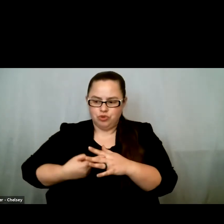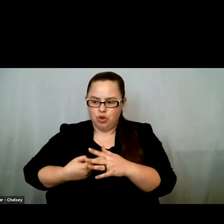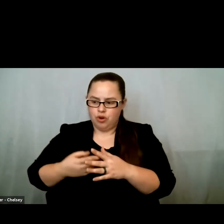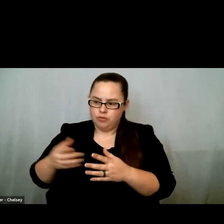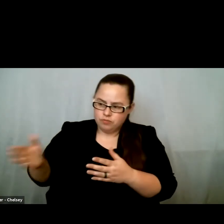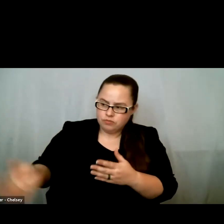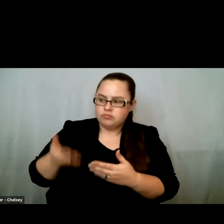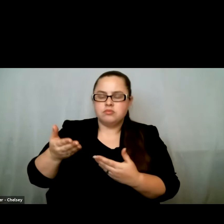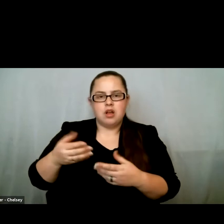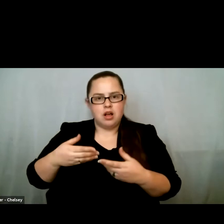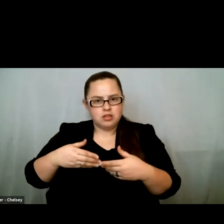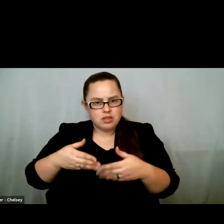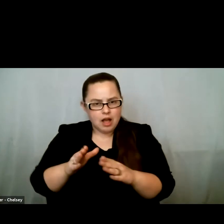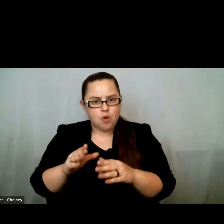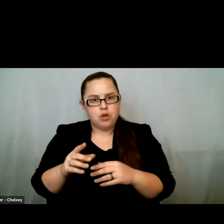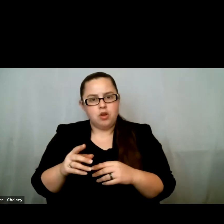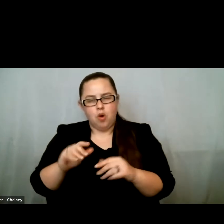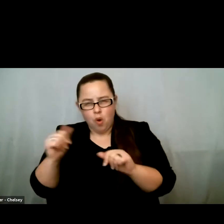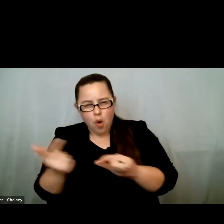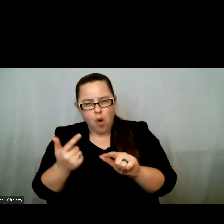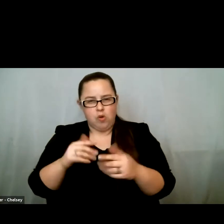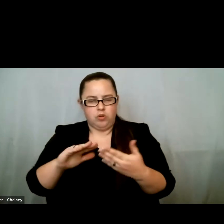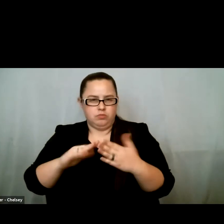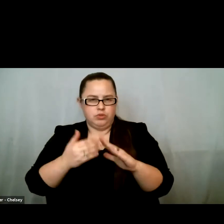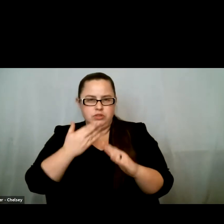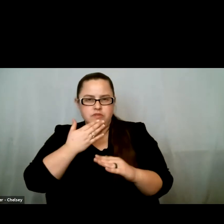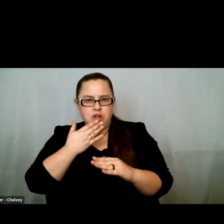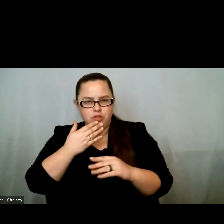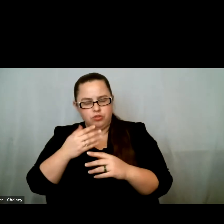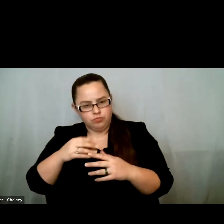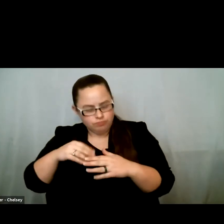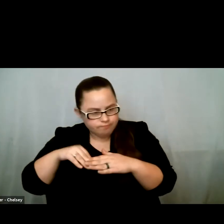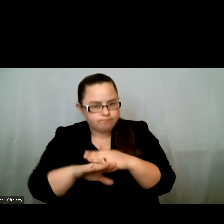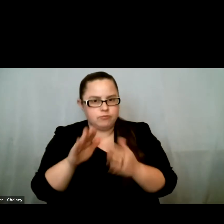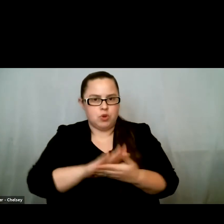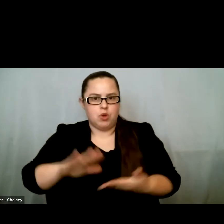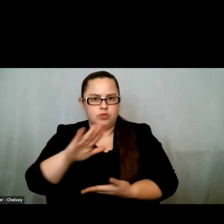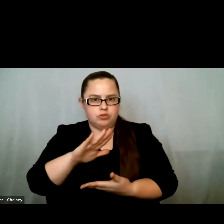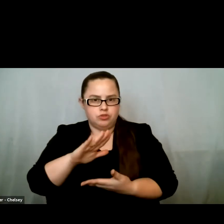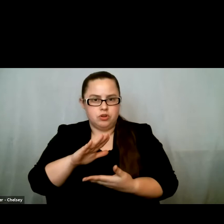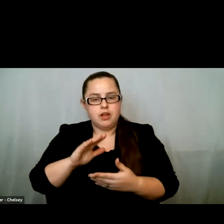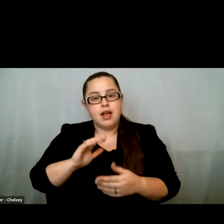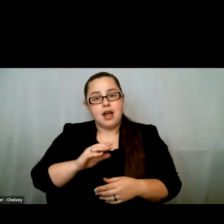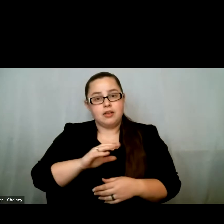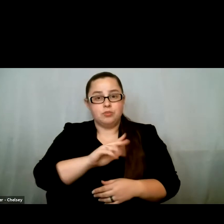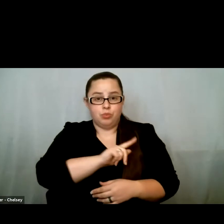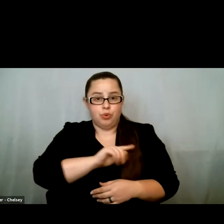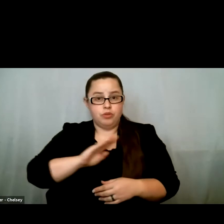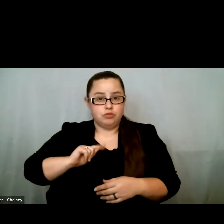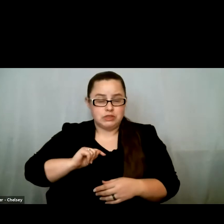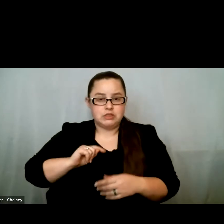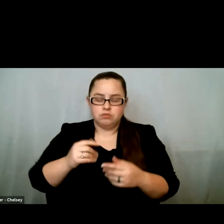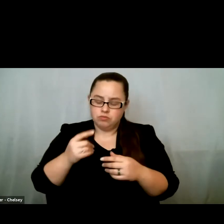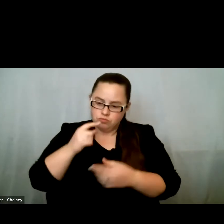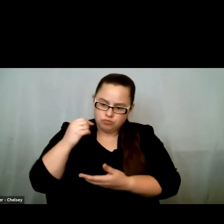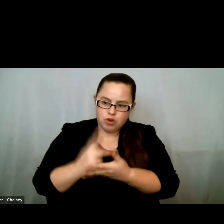communities of color. And the anti-racist resolution confirmed our commitment to anti-racism and to foster a culture in